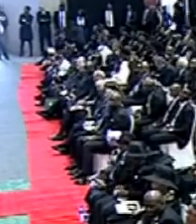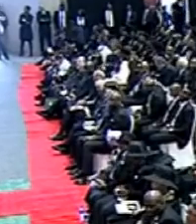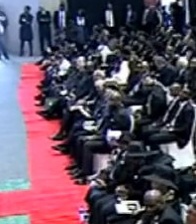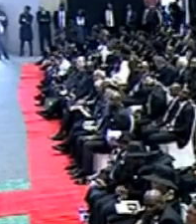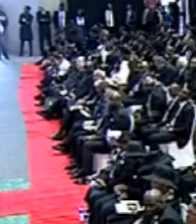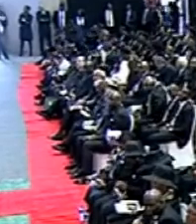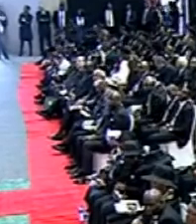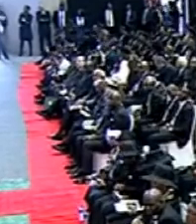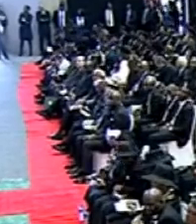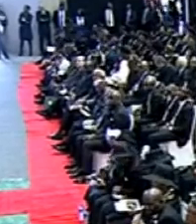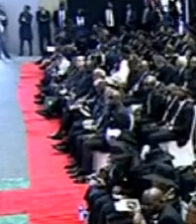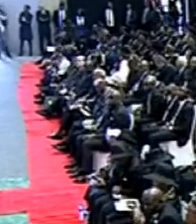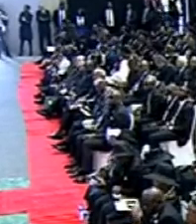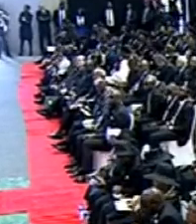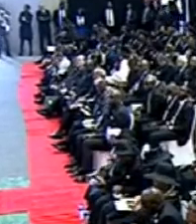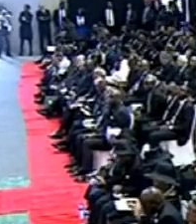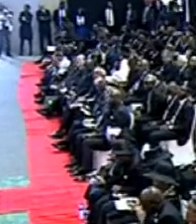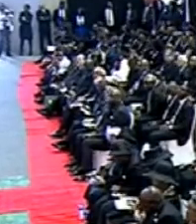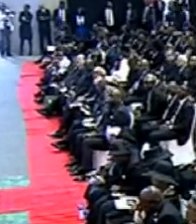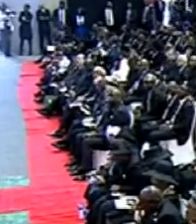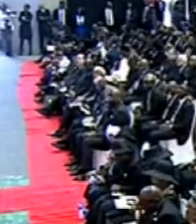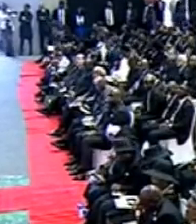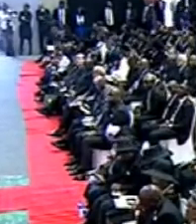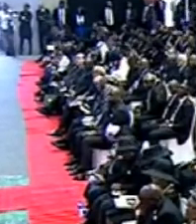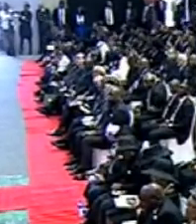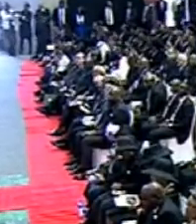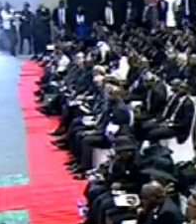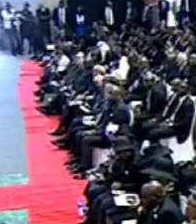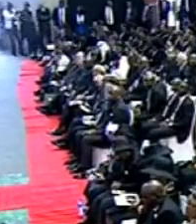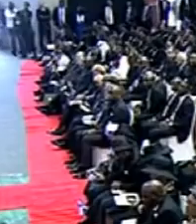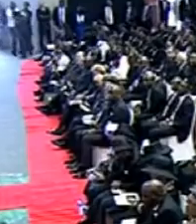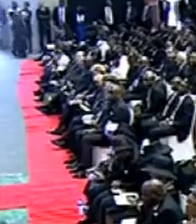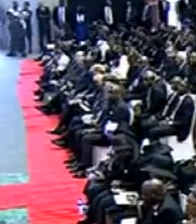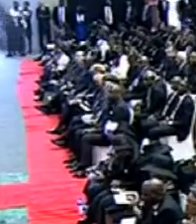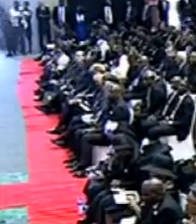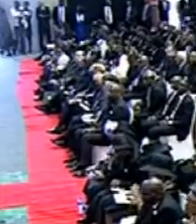in Winterfeld, where I live,